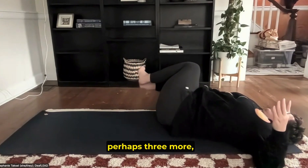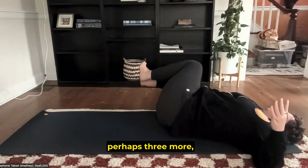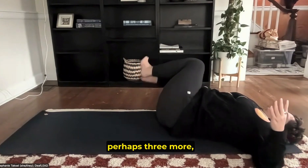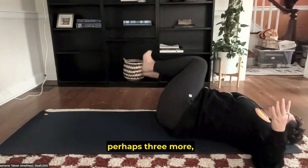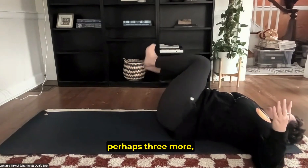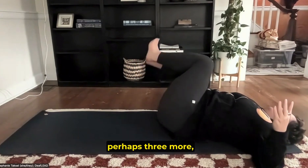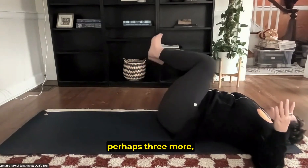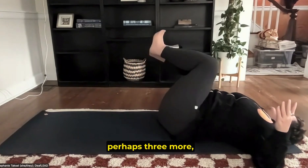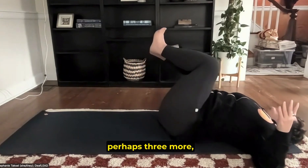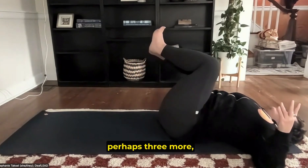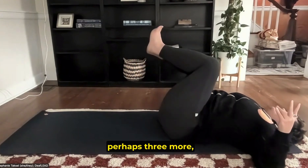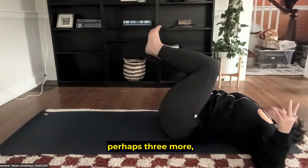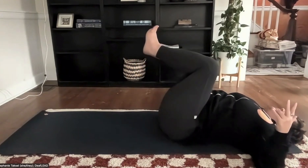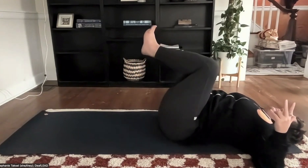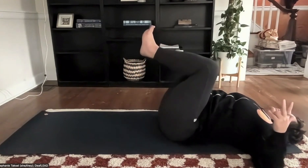Perhaps 3 more.